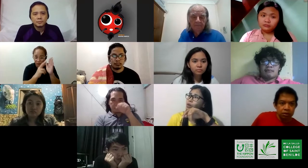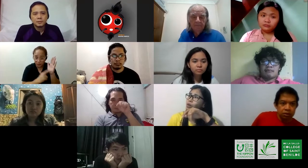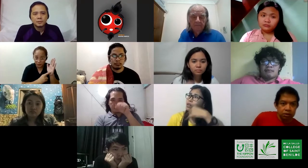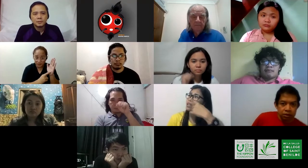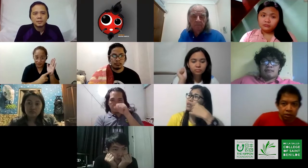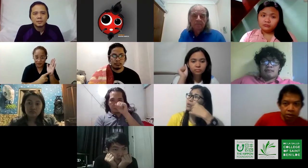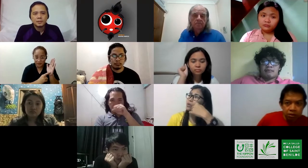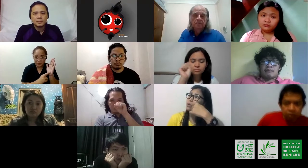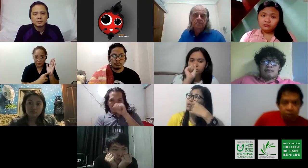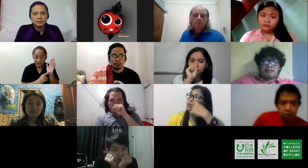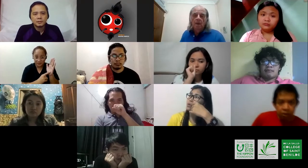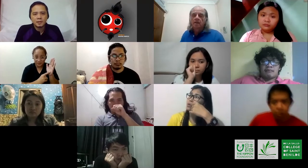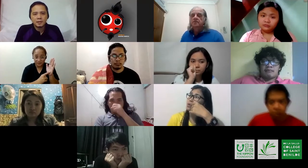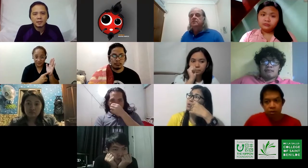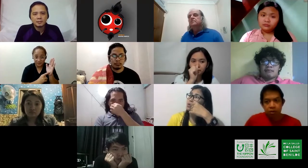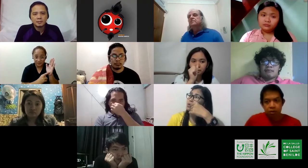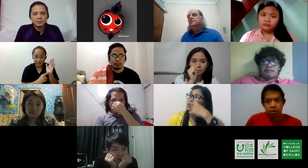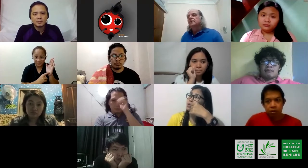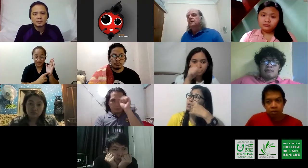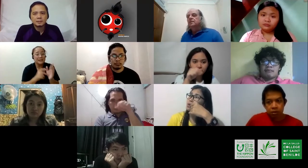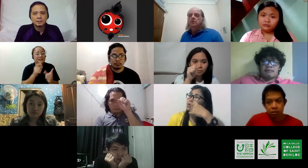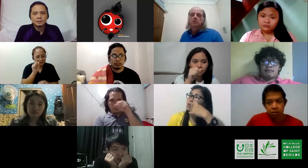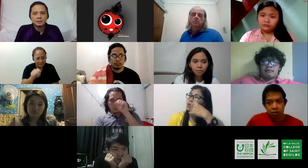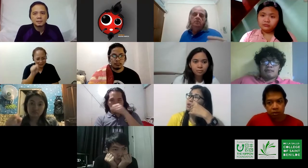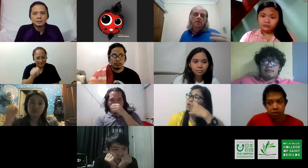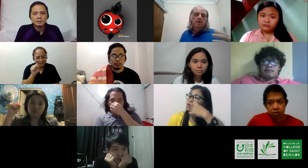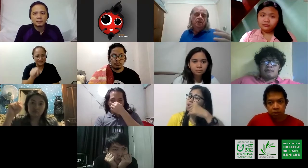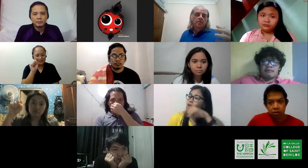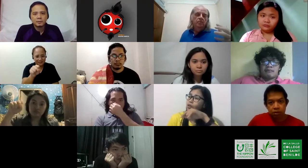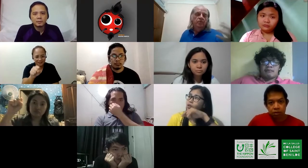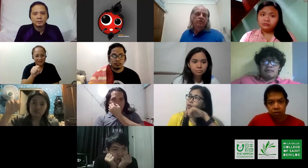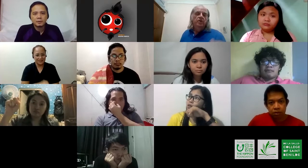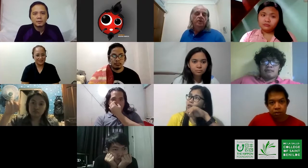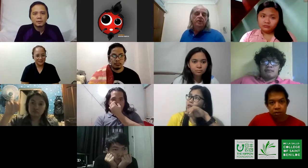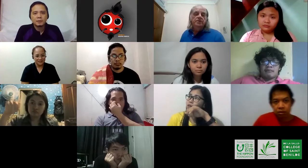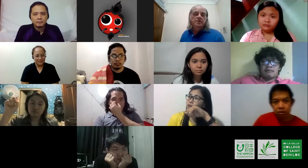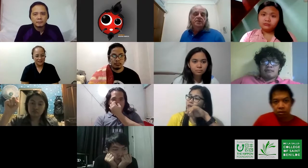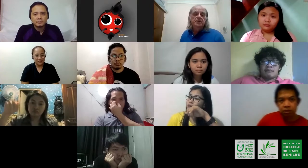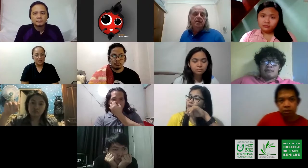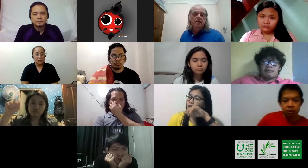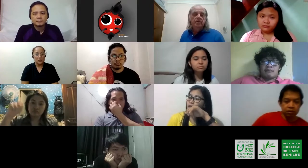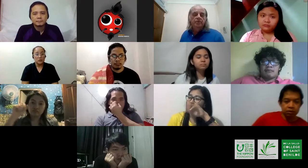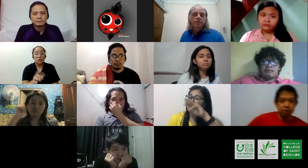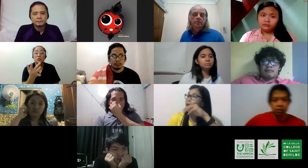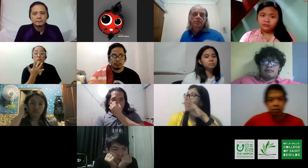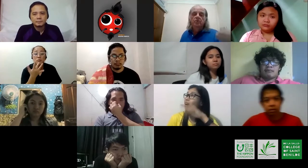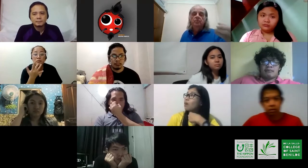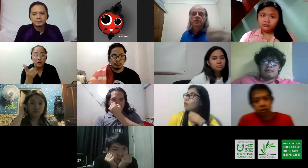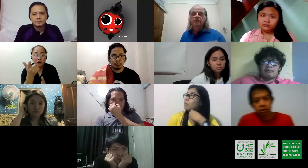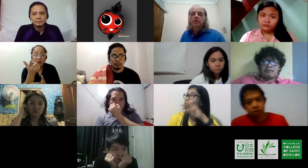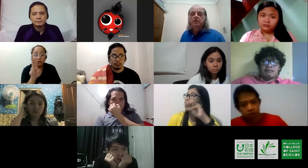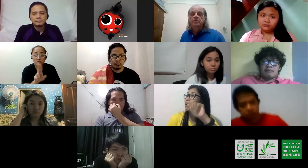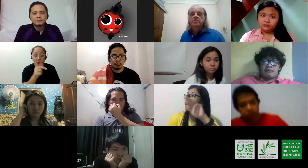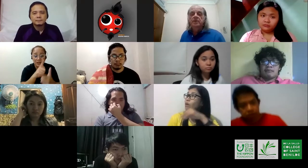Yes, sir. Peeps is saying Yes. yes. You prefer using sign language. You don't prefer using hearing